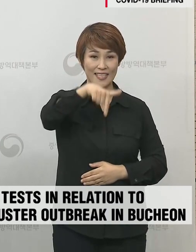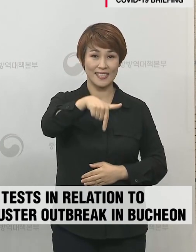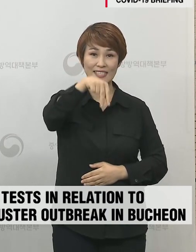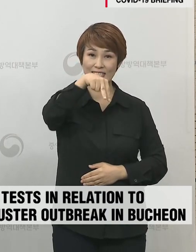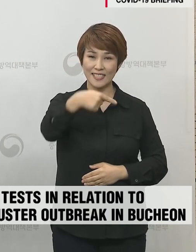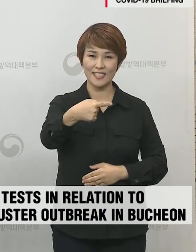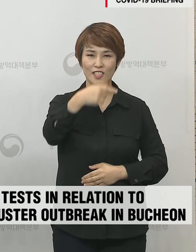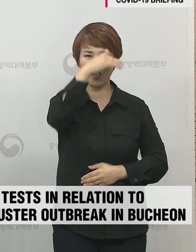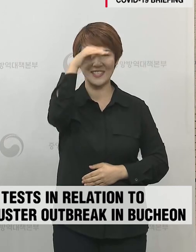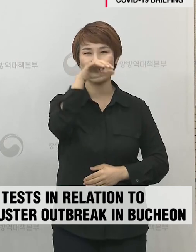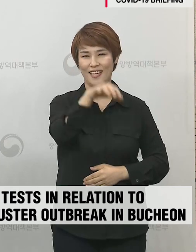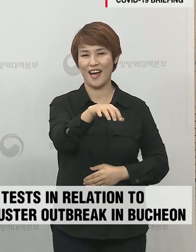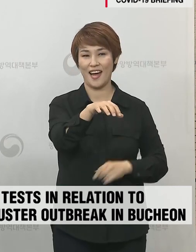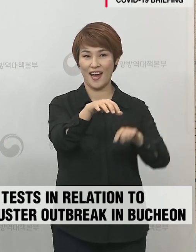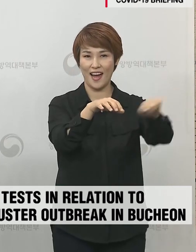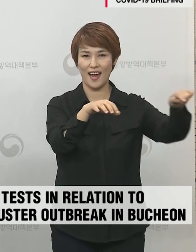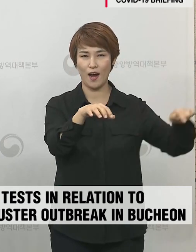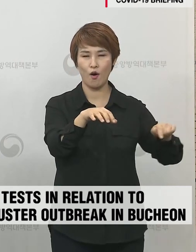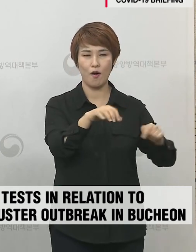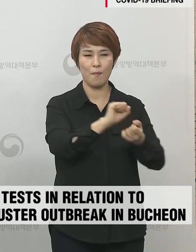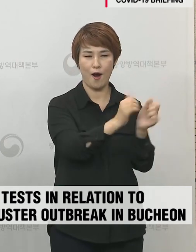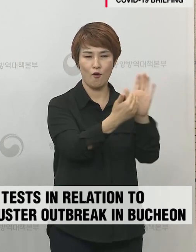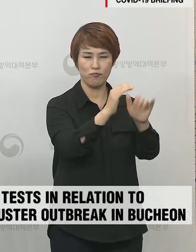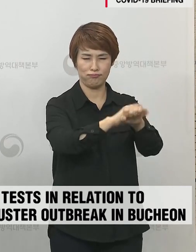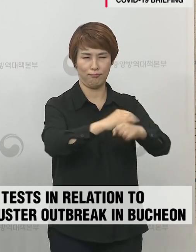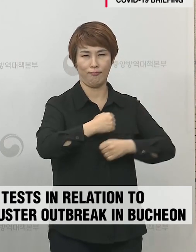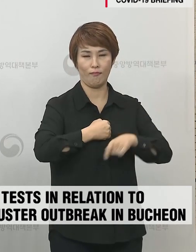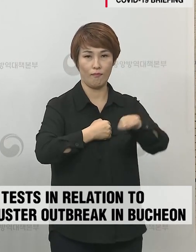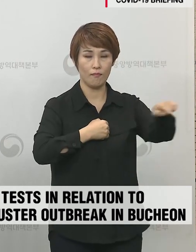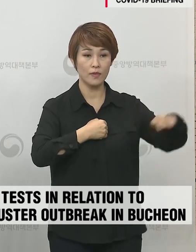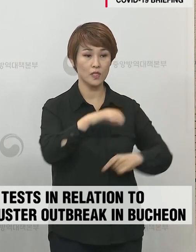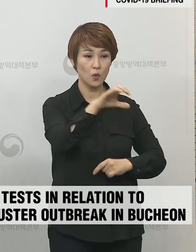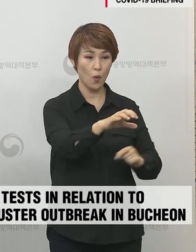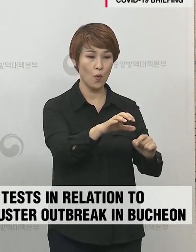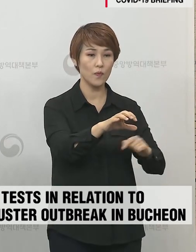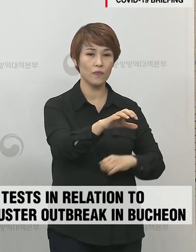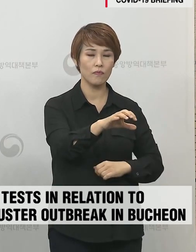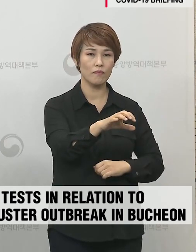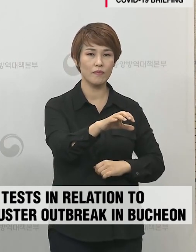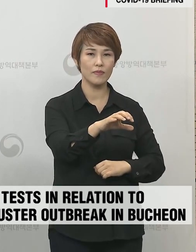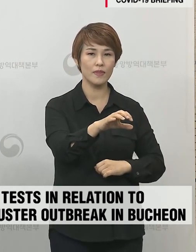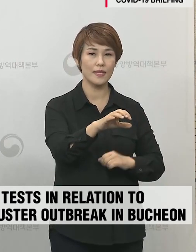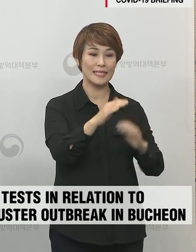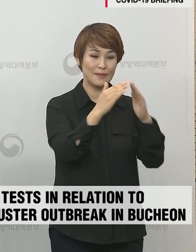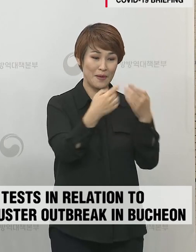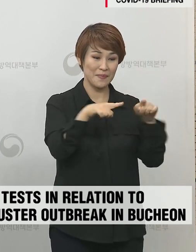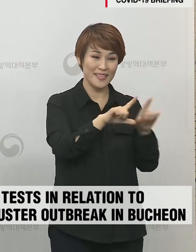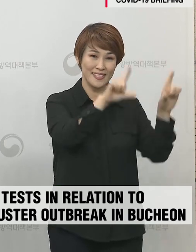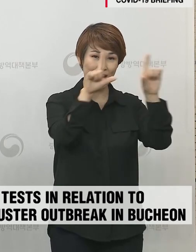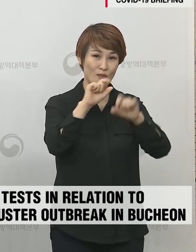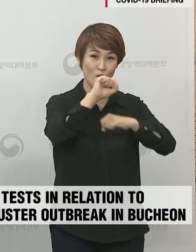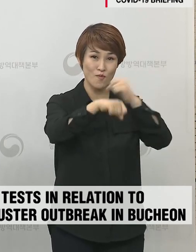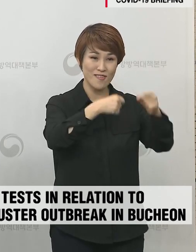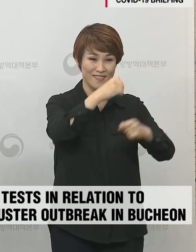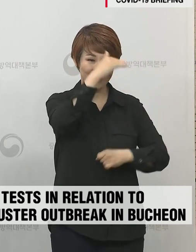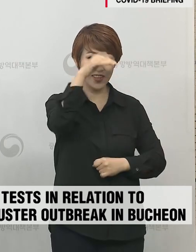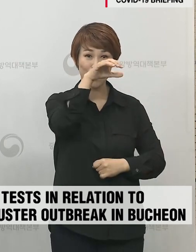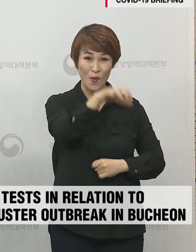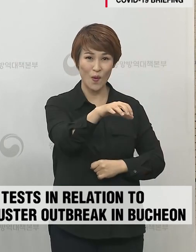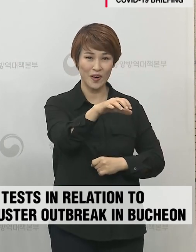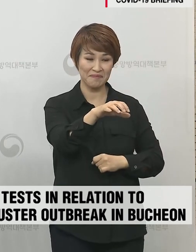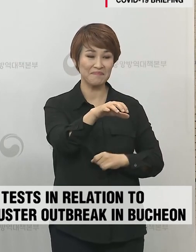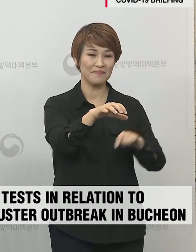the quarantine measures. This is in relation to Goyang City, and there was an expo on